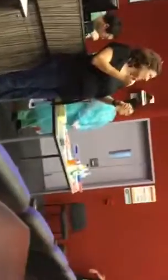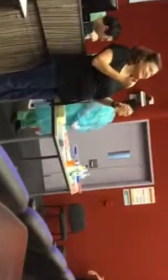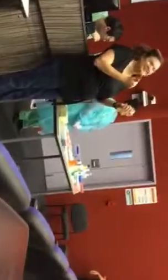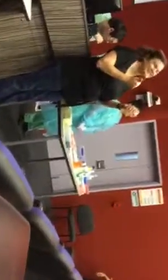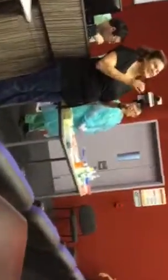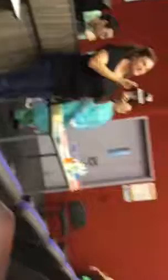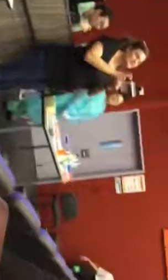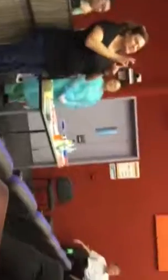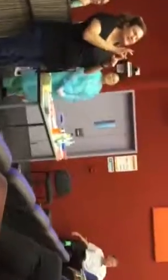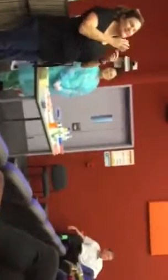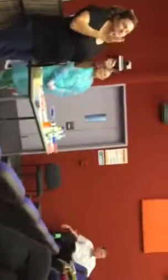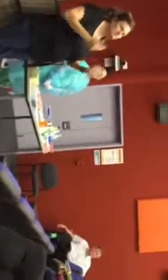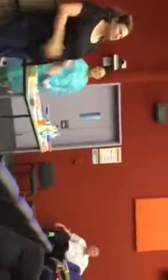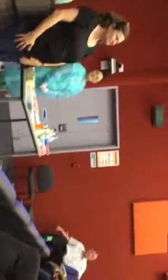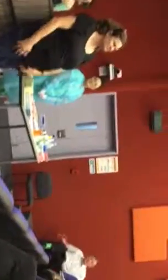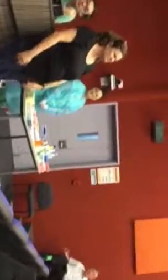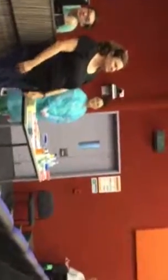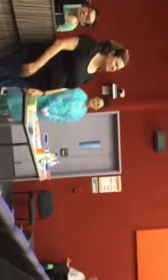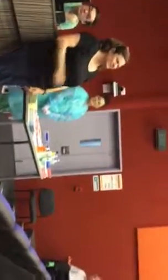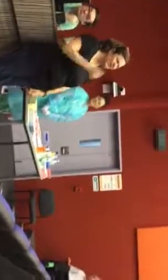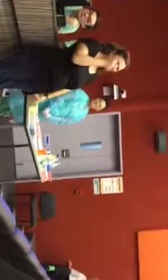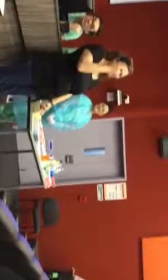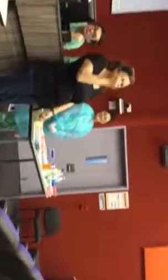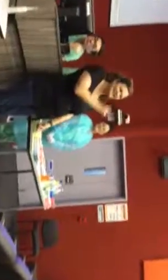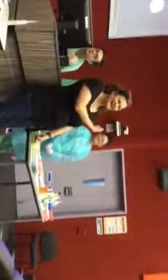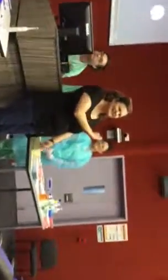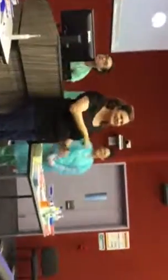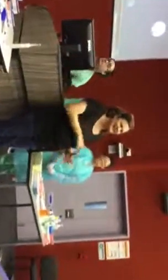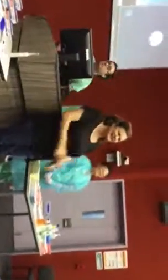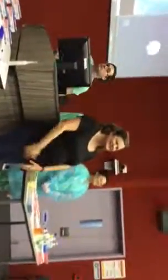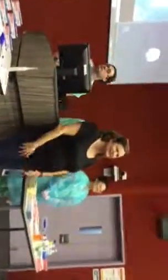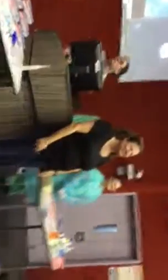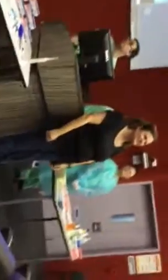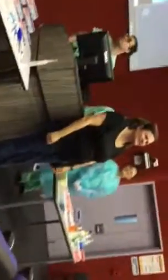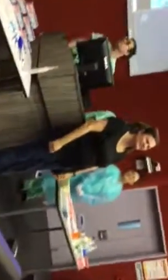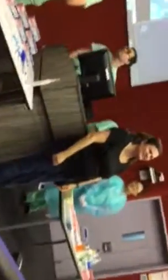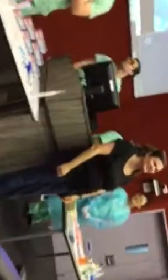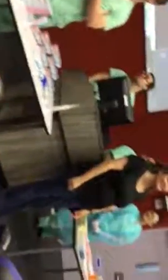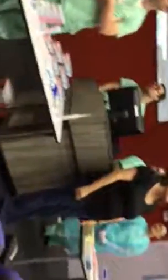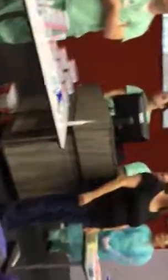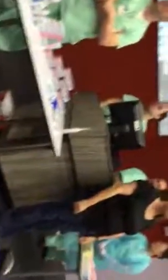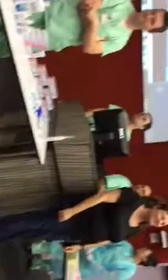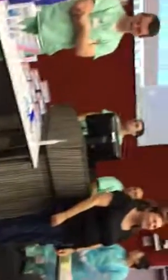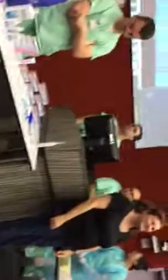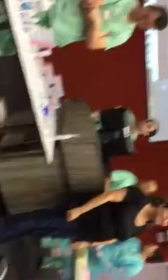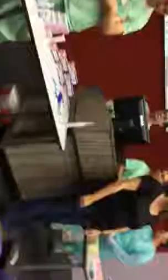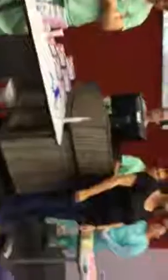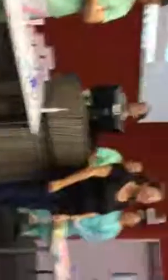disease. Okay? Okay. Thank you.